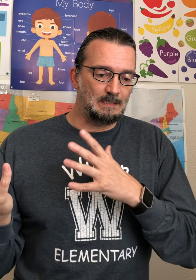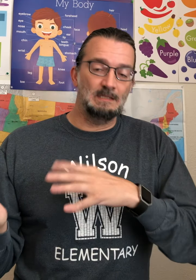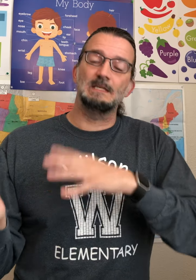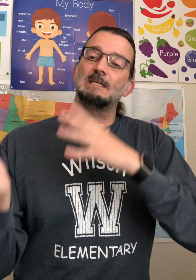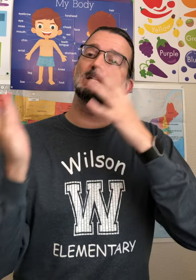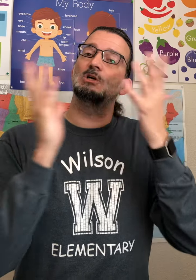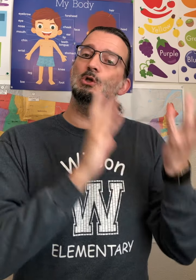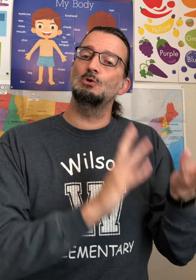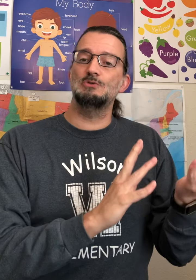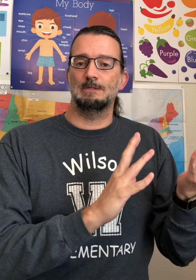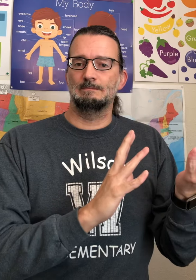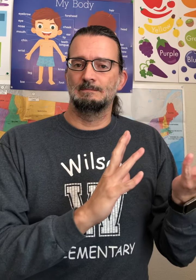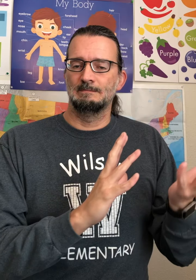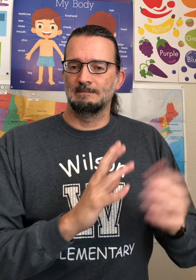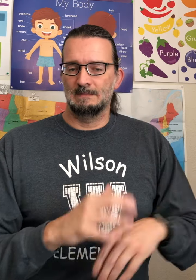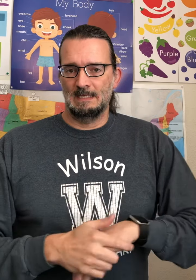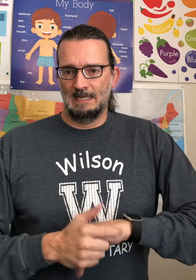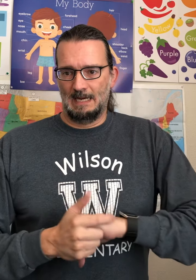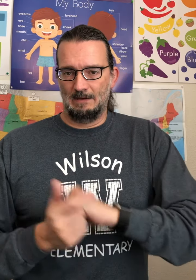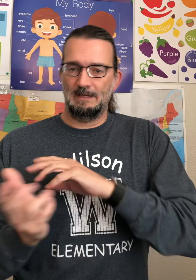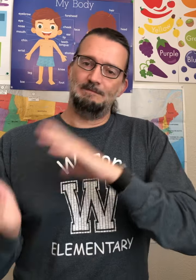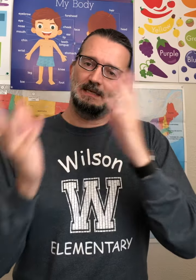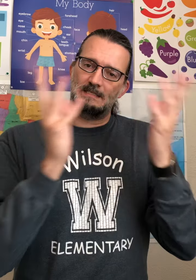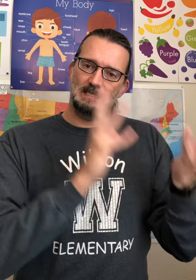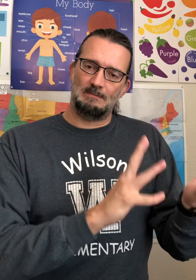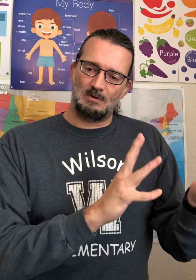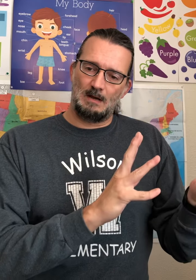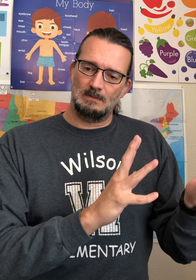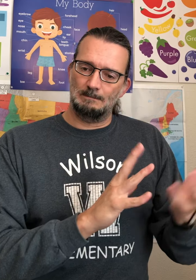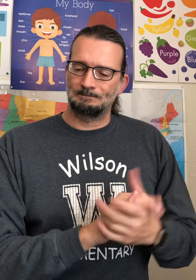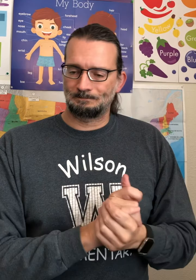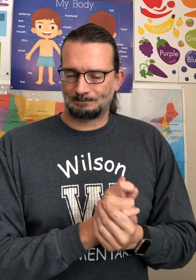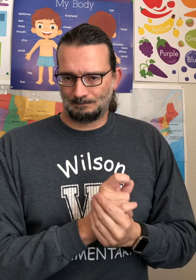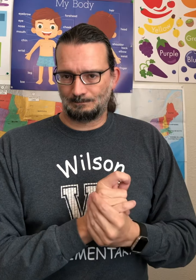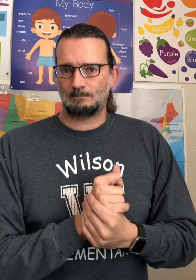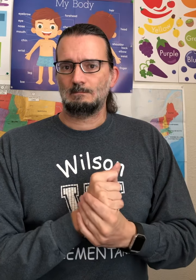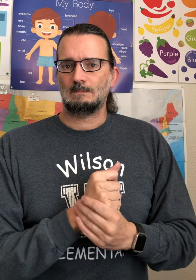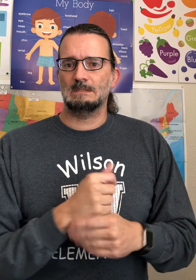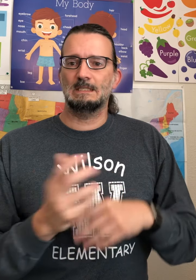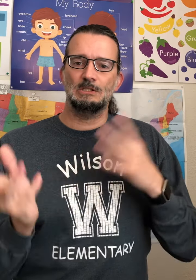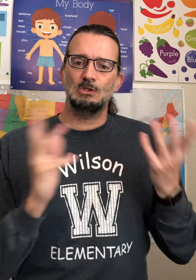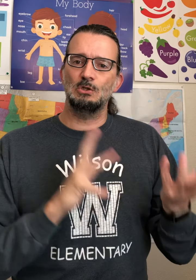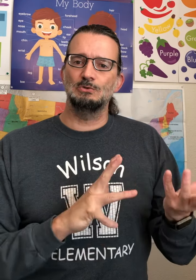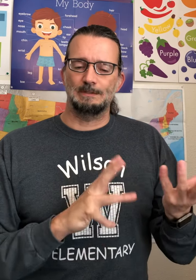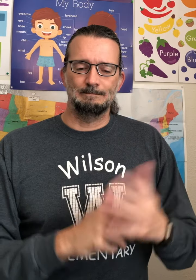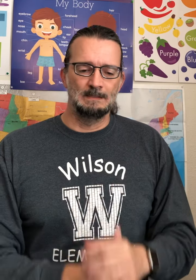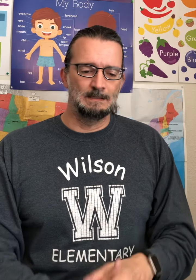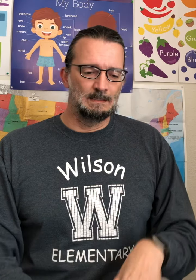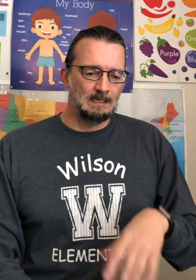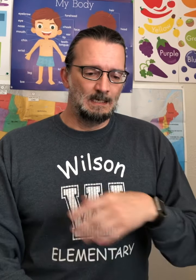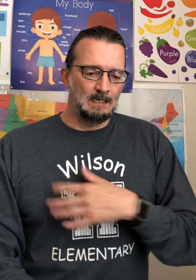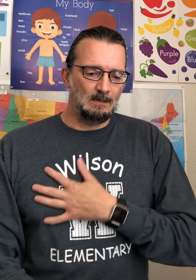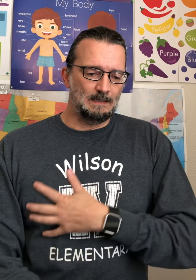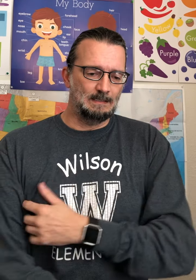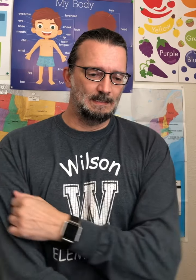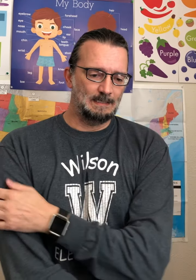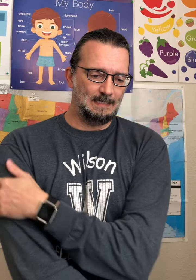the conclusion. How they fixed that problem. The conclusion. All right, and